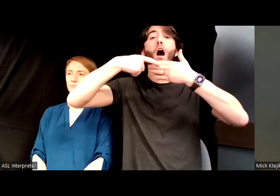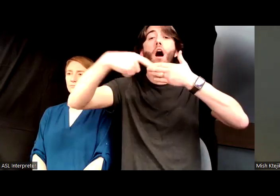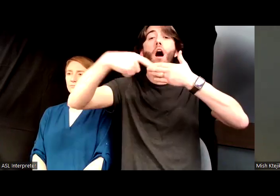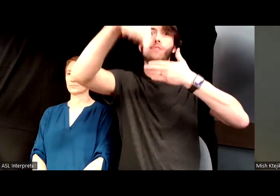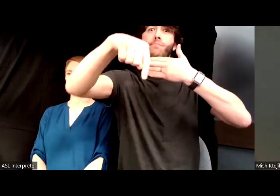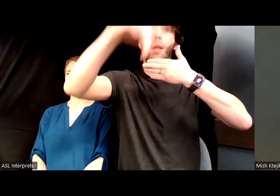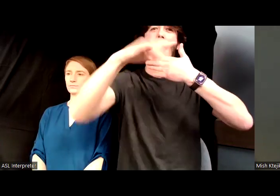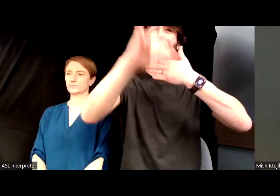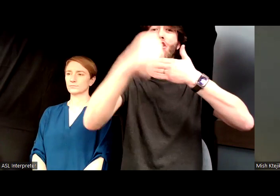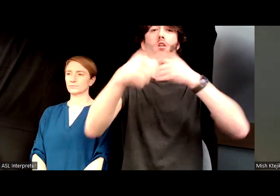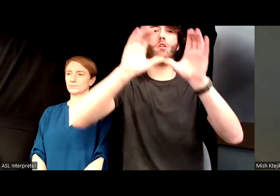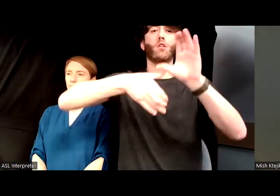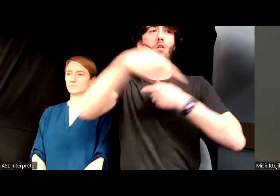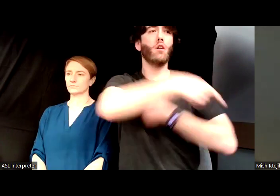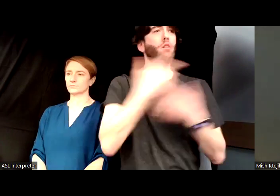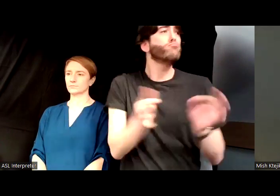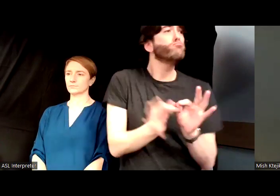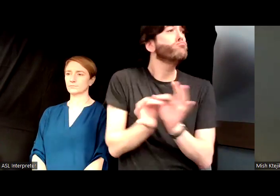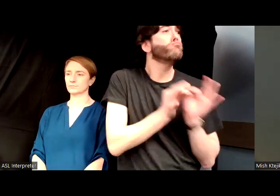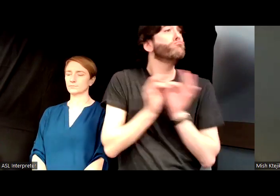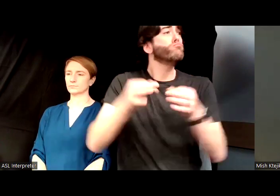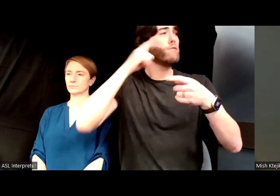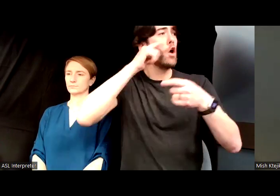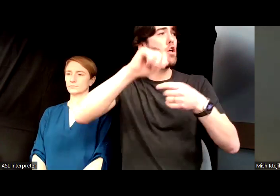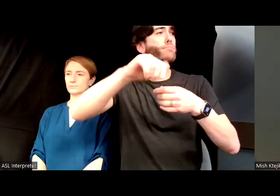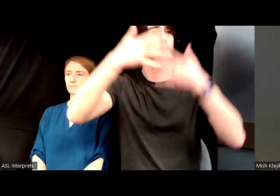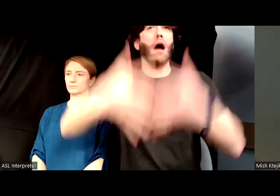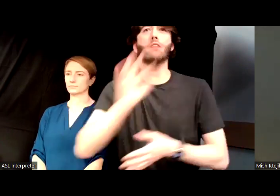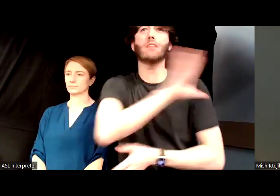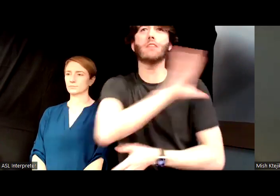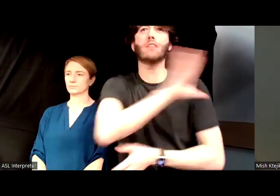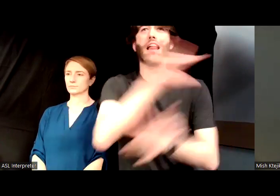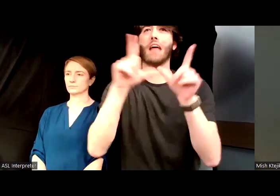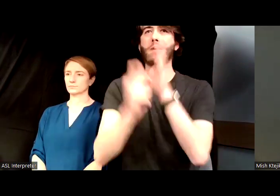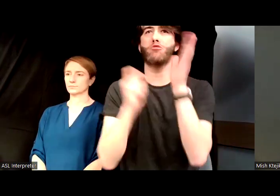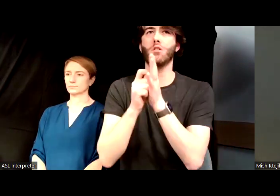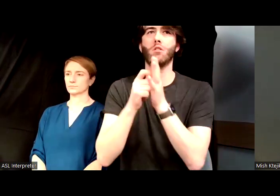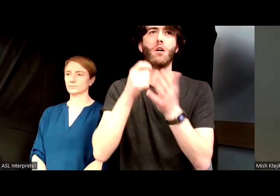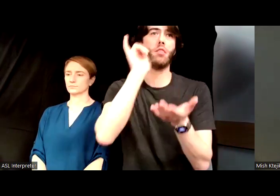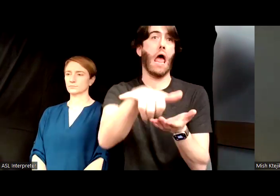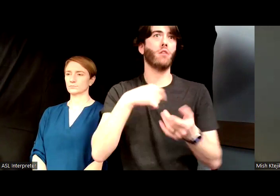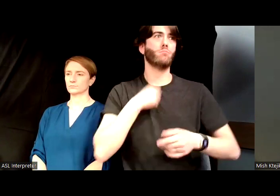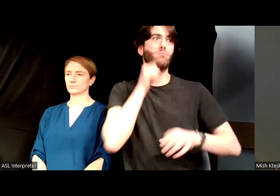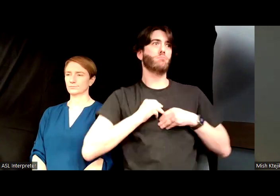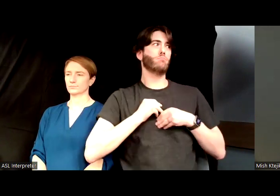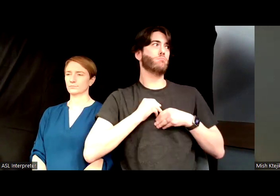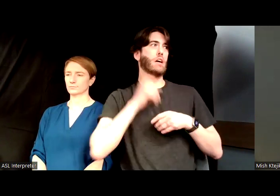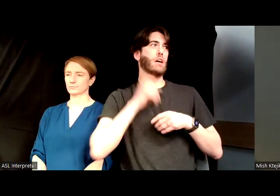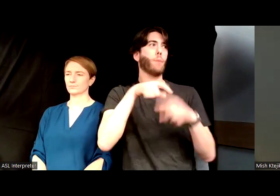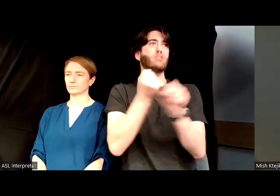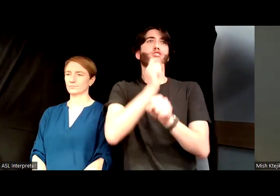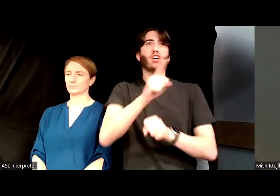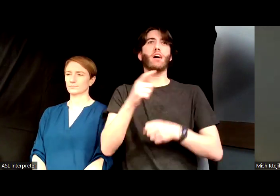but let's say in the middle of that year, their certification is lapsed or expired, and then they're still going for the rest of that year with